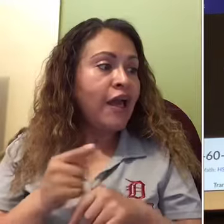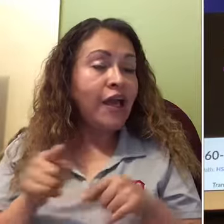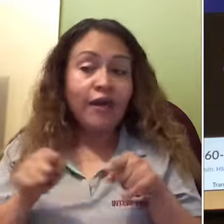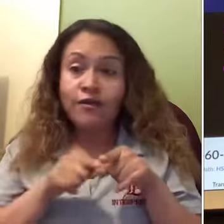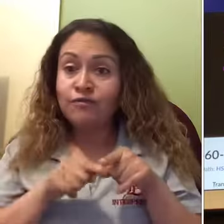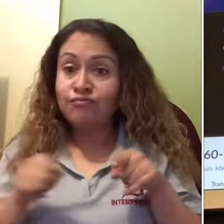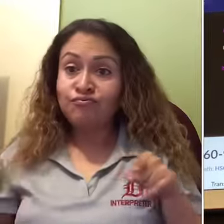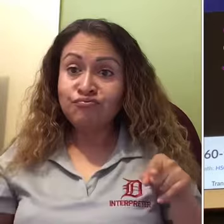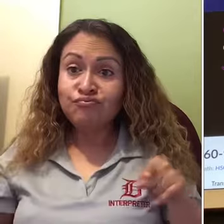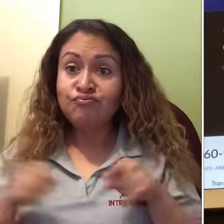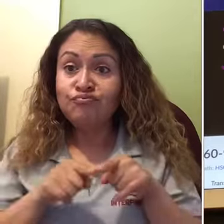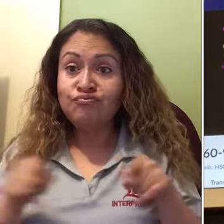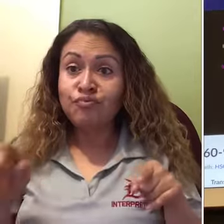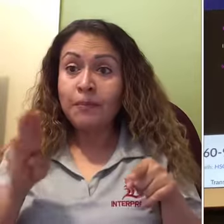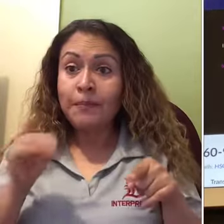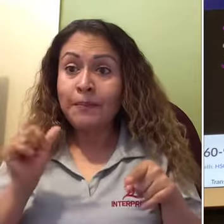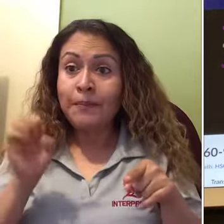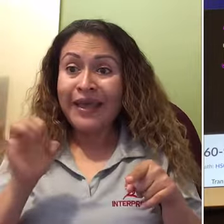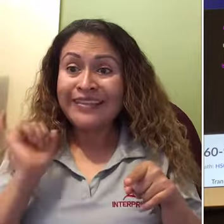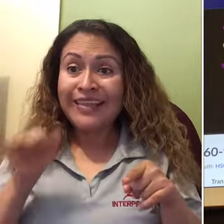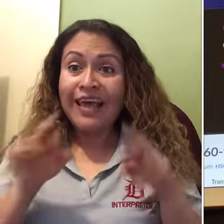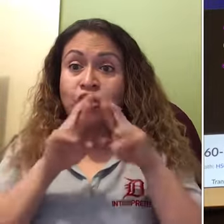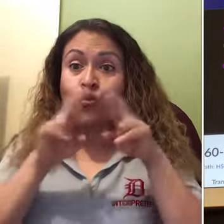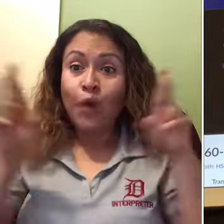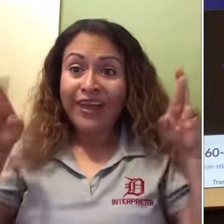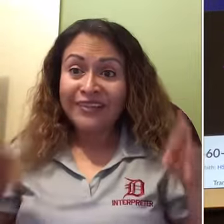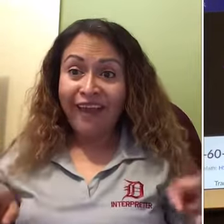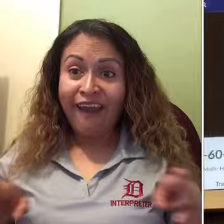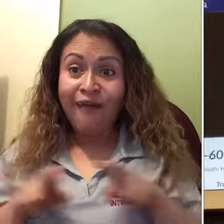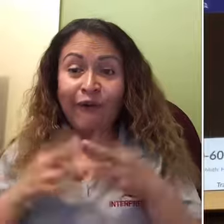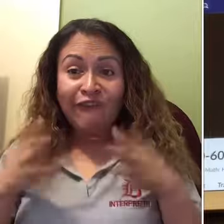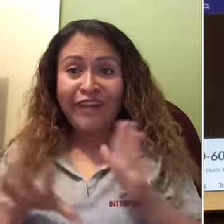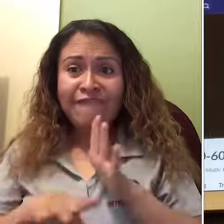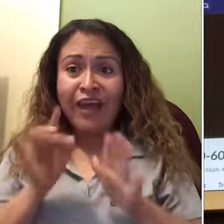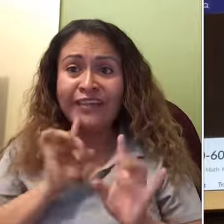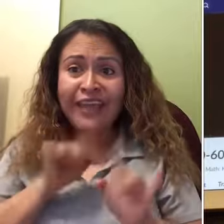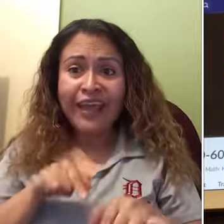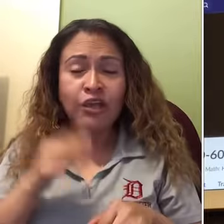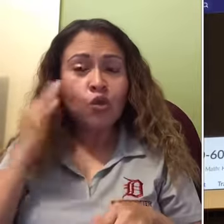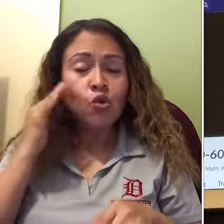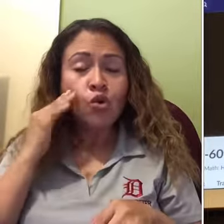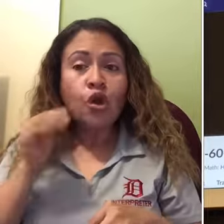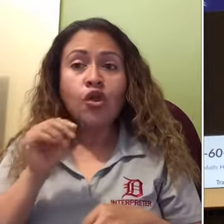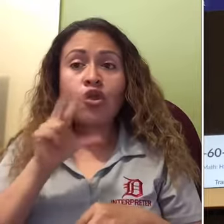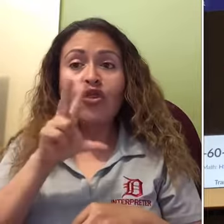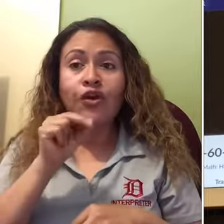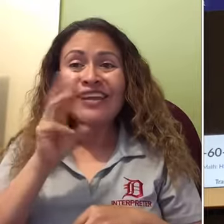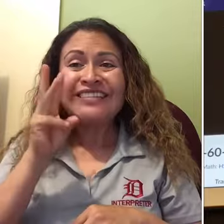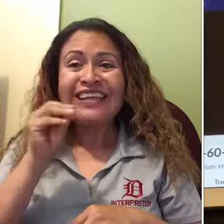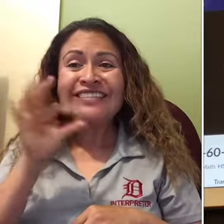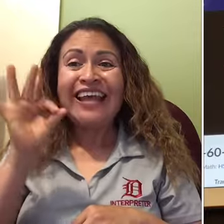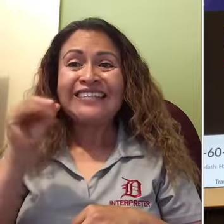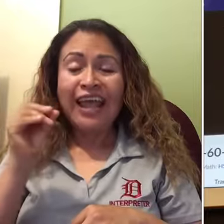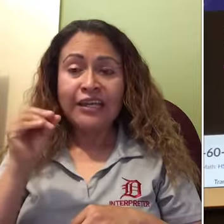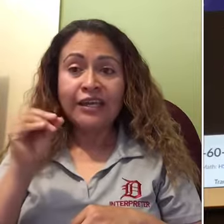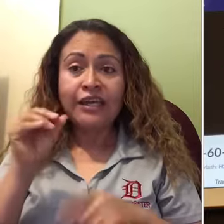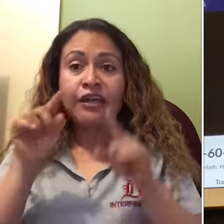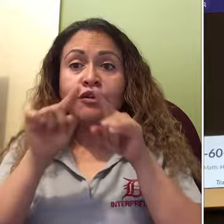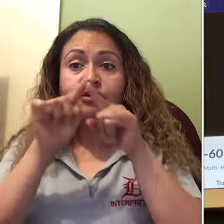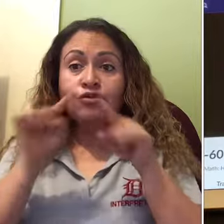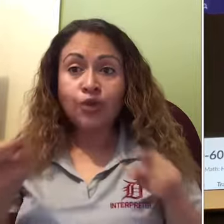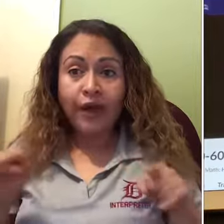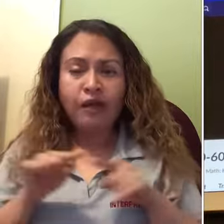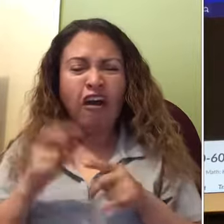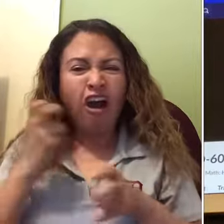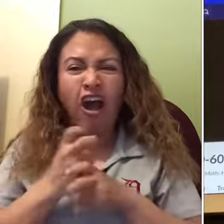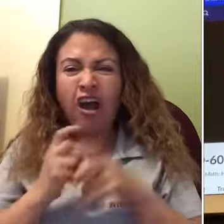the entire base of this rectangle right over there. And we just used our knowledge of 30, 60, 90 triangles. If that was a little bit mysterious